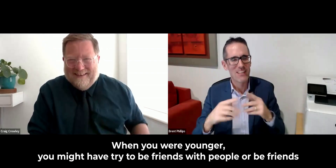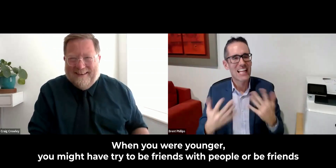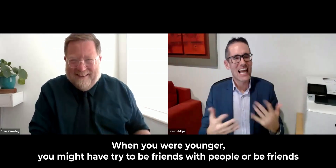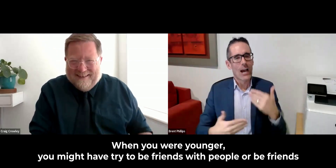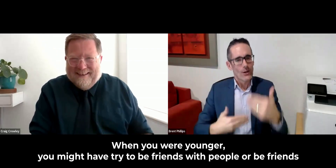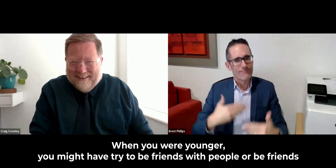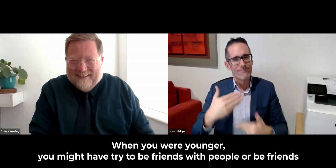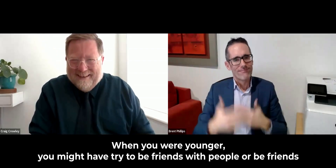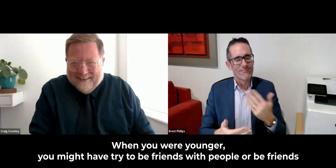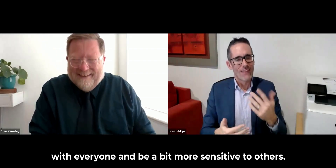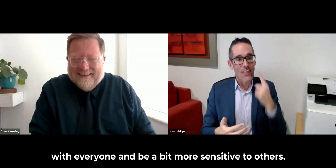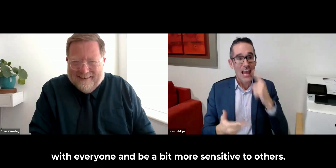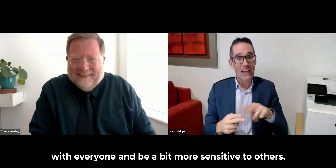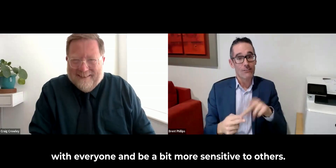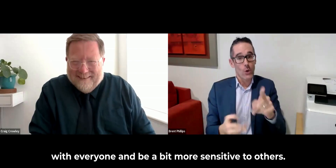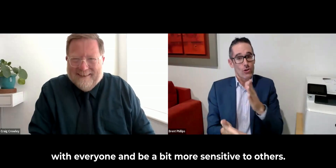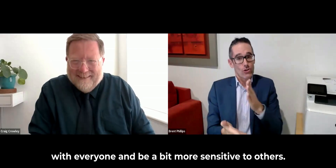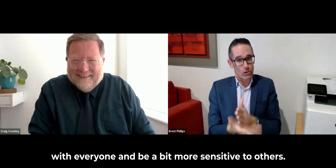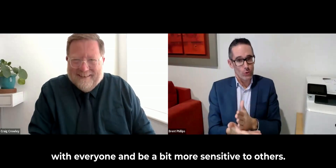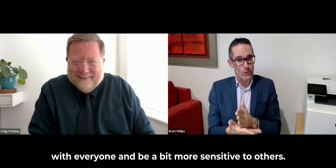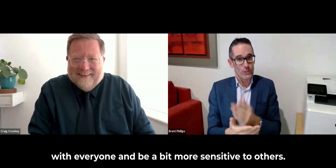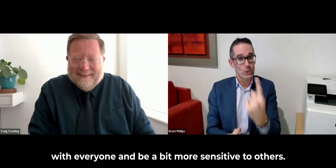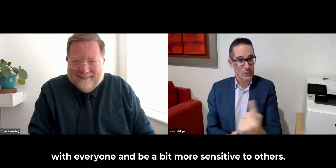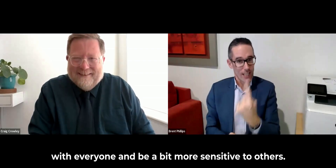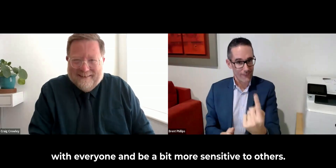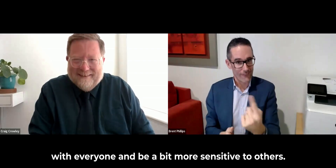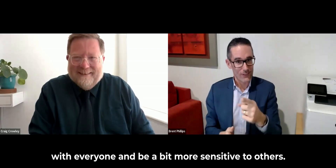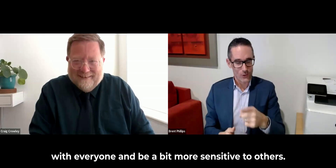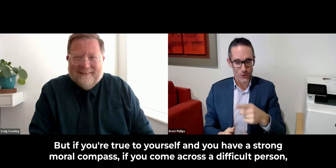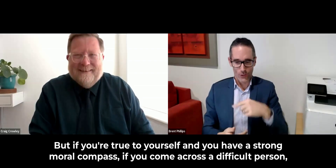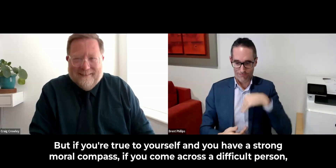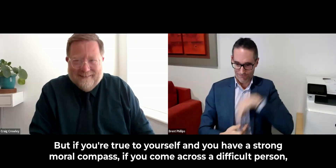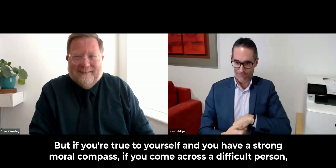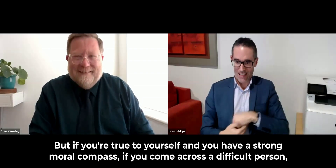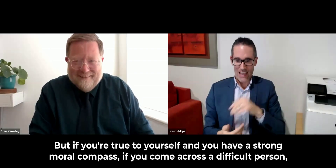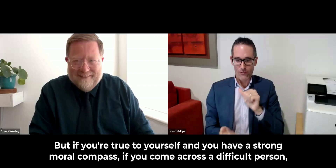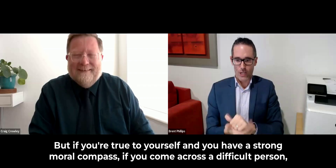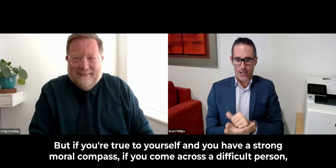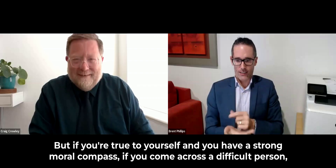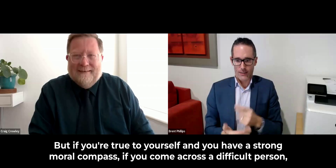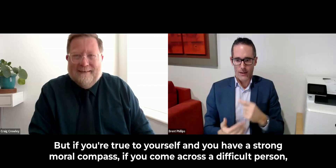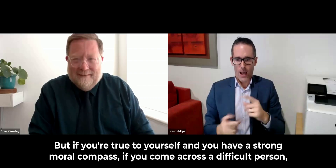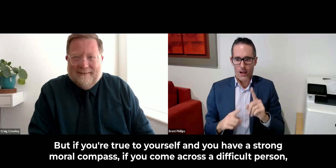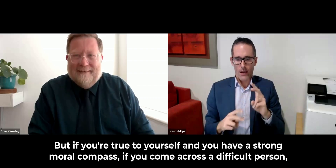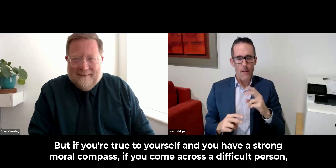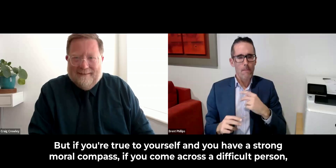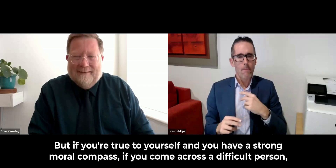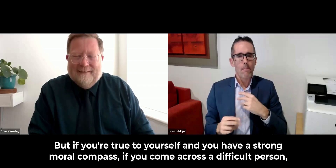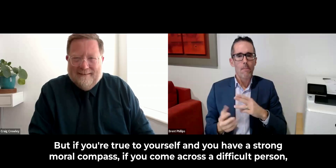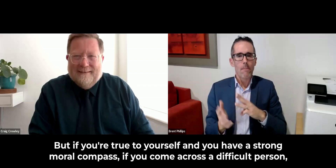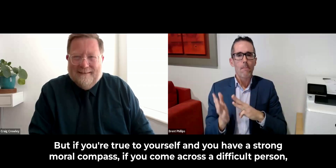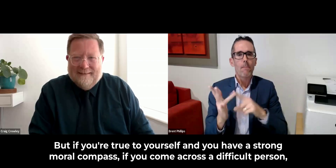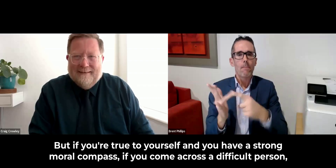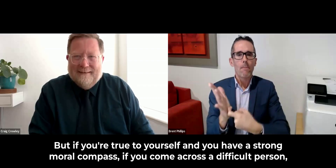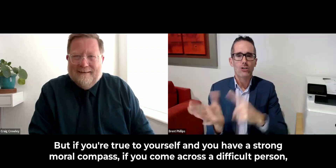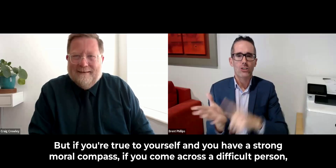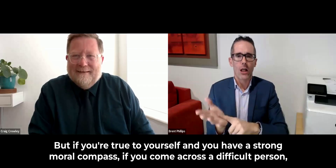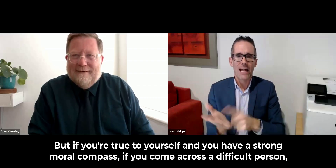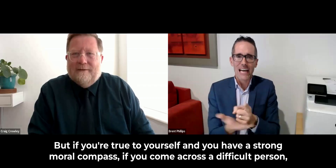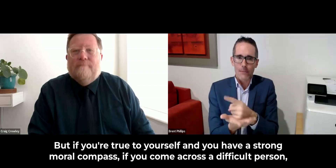with people or be friends with everyone and be a bit more sensitive to others. But if you're true to yourself and you